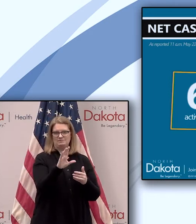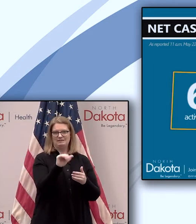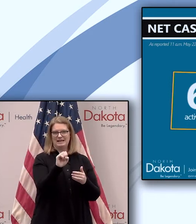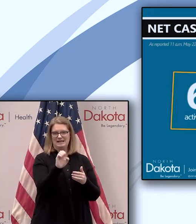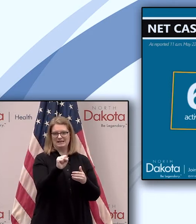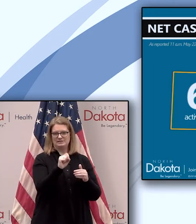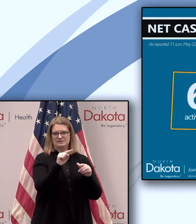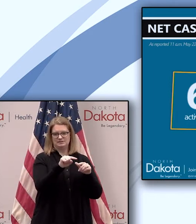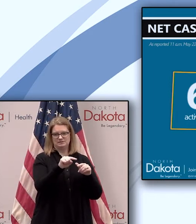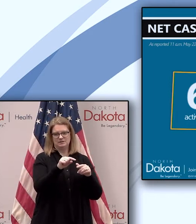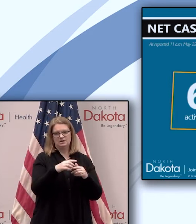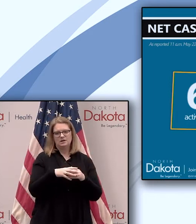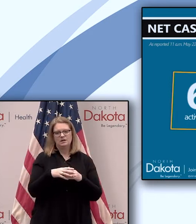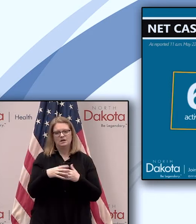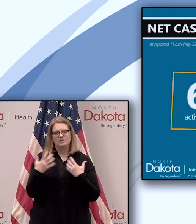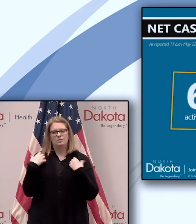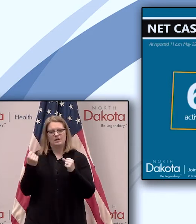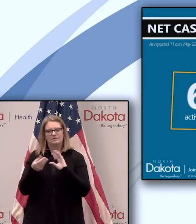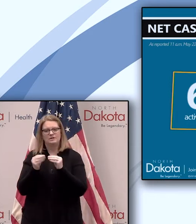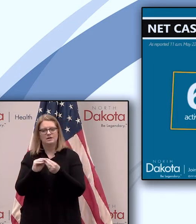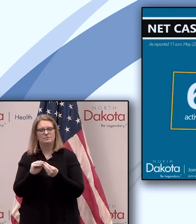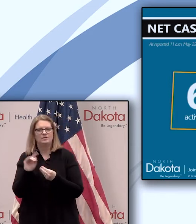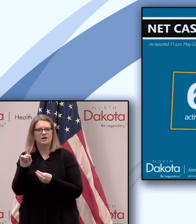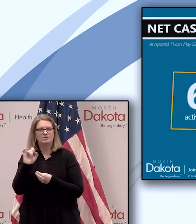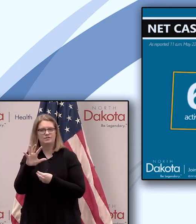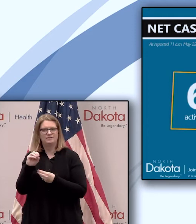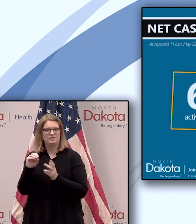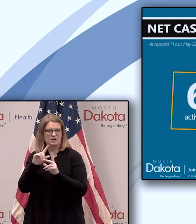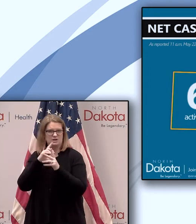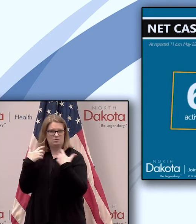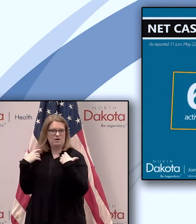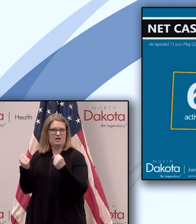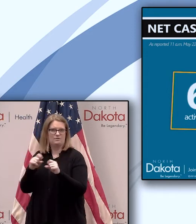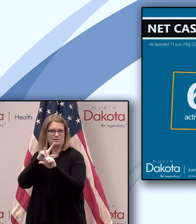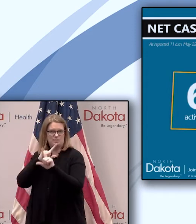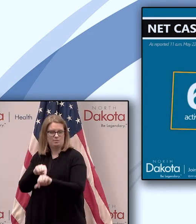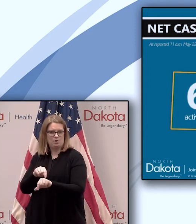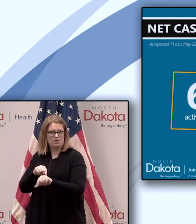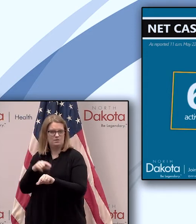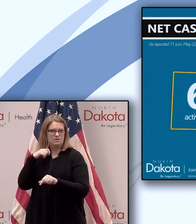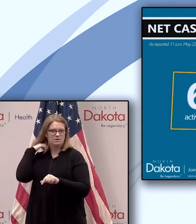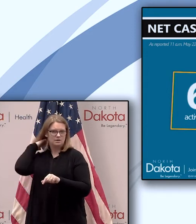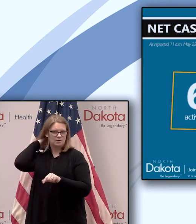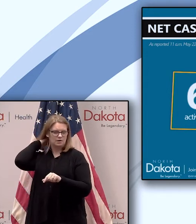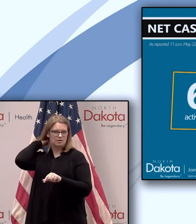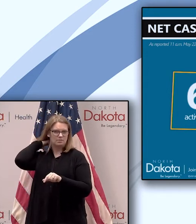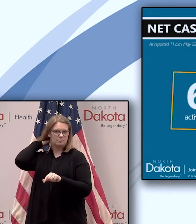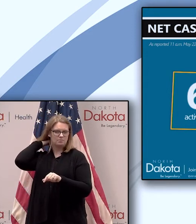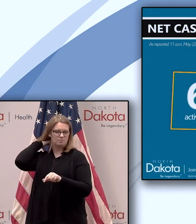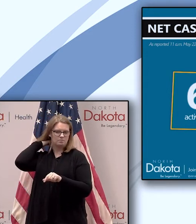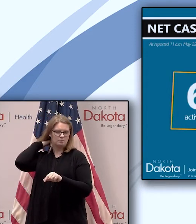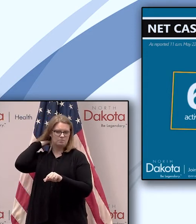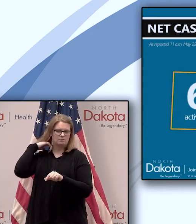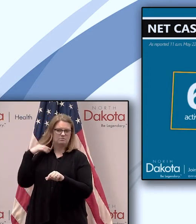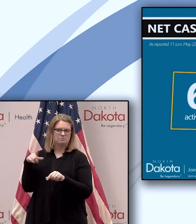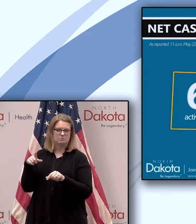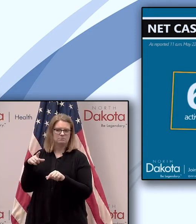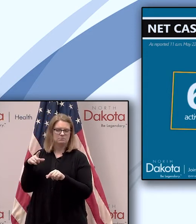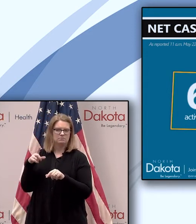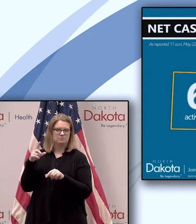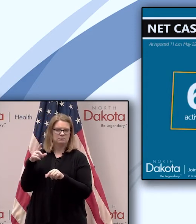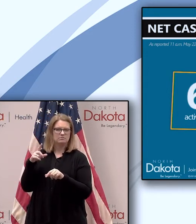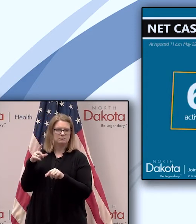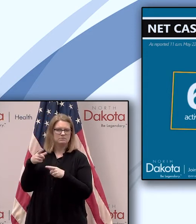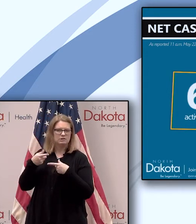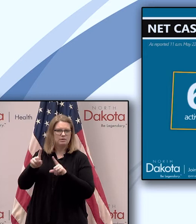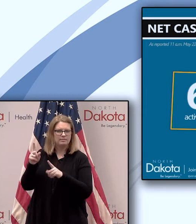of that. And then the recovery number, there's 150 recoveries reported today. And that is, again, in part because